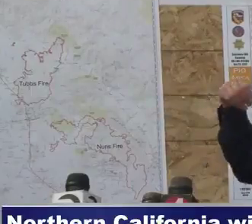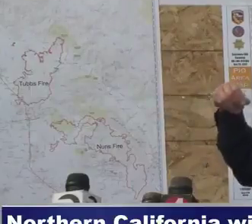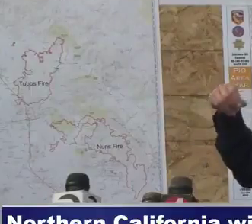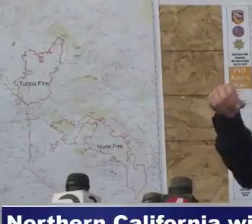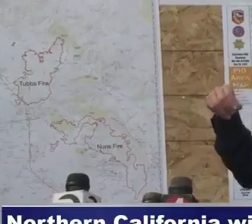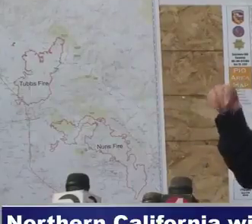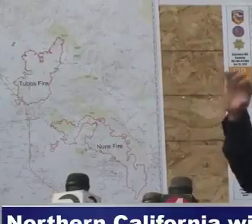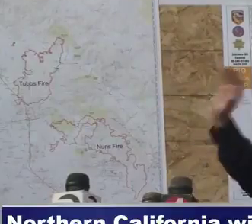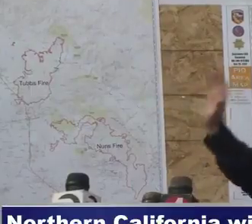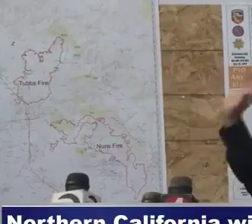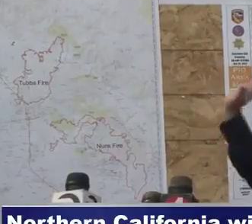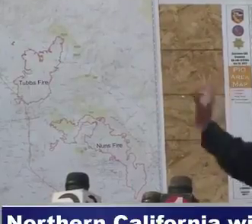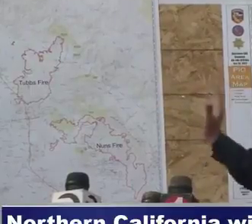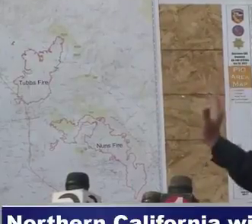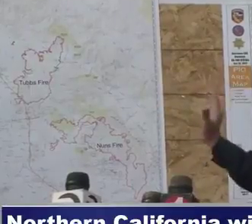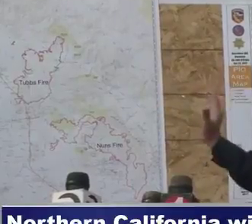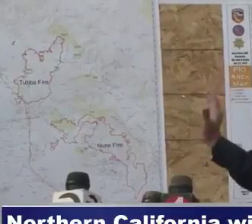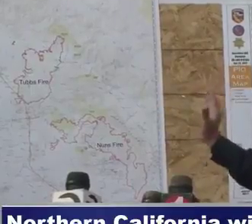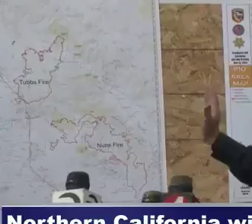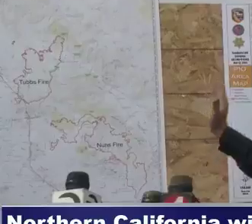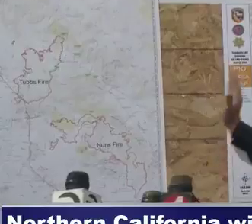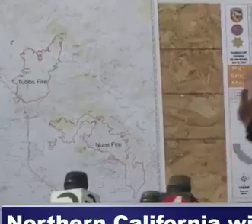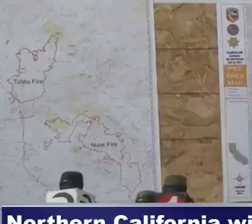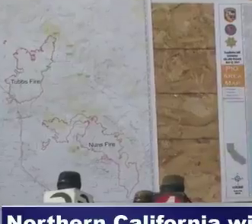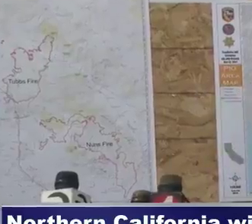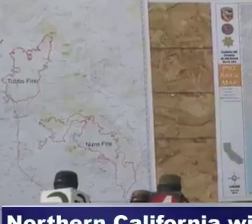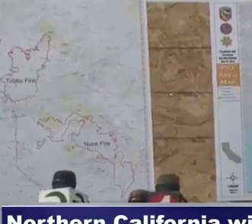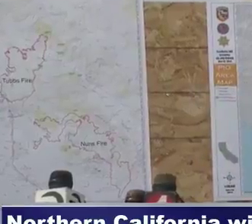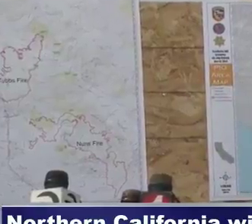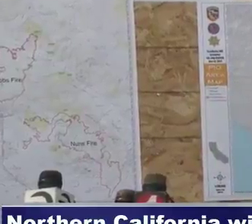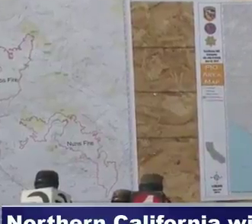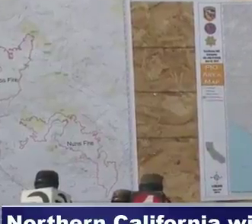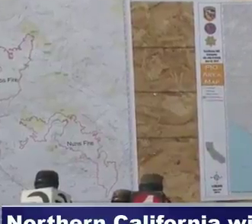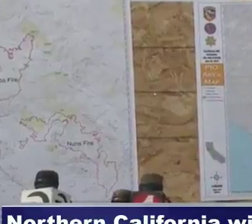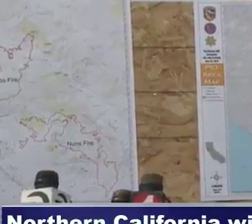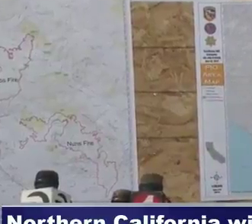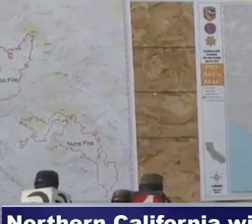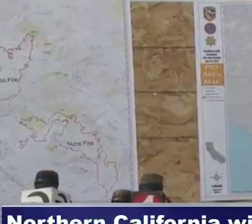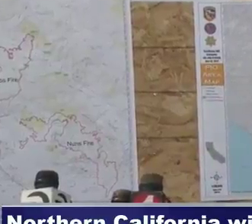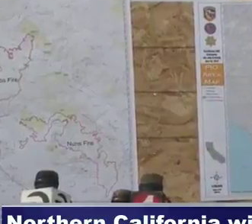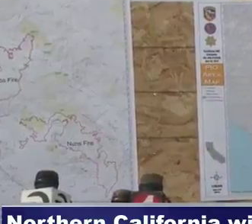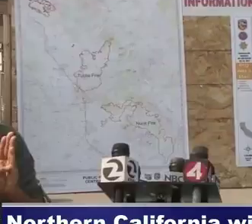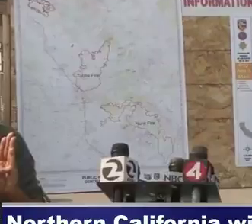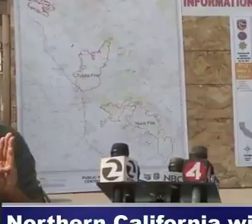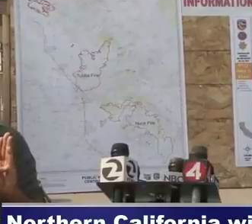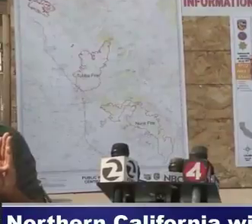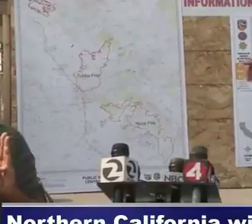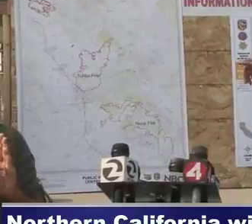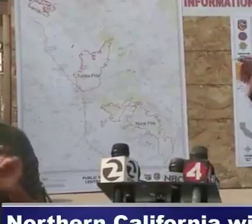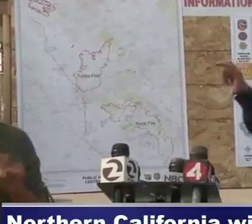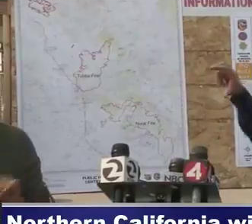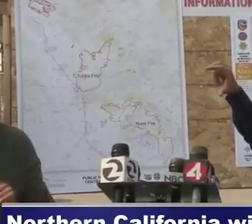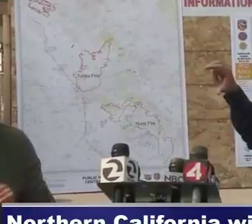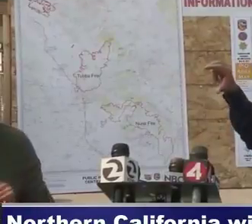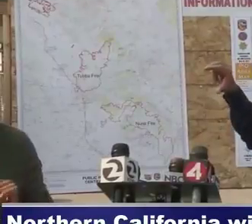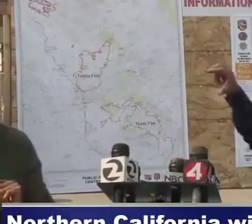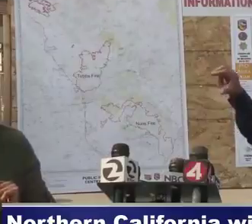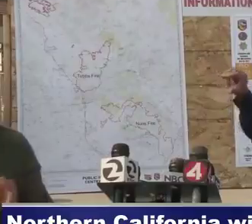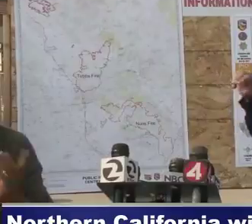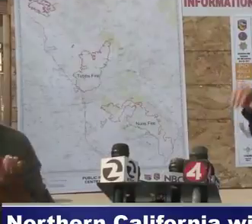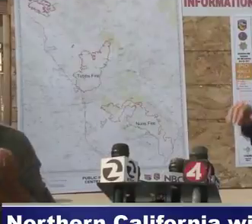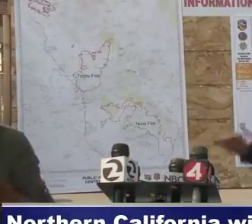throw sparks outside the line. So we're feeling comfortable with that section up there at the top. The radio with those guys, there's one little trouble spot in